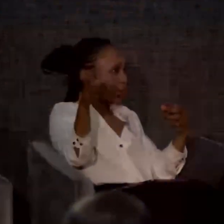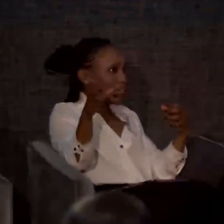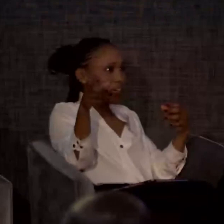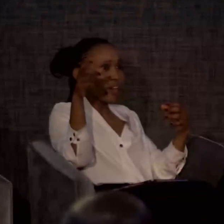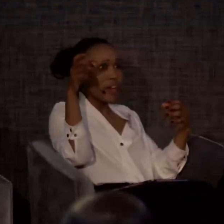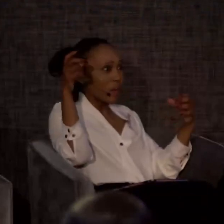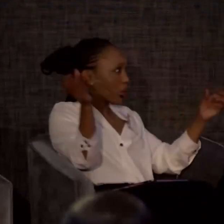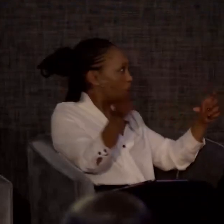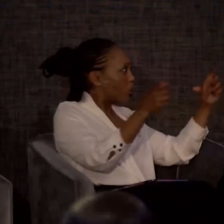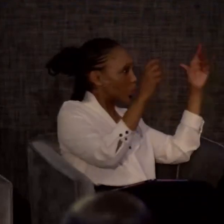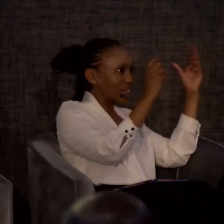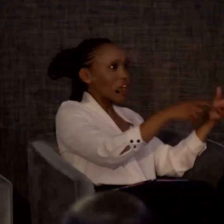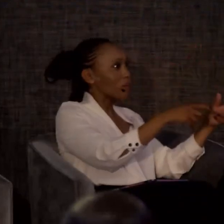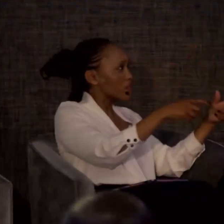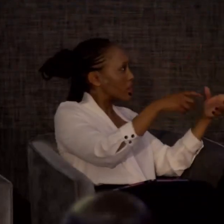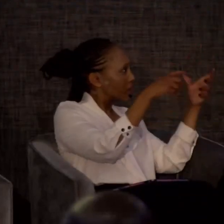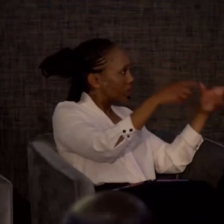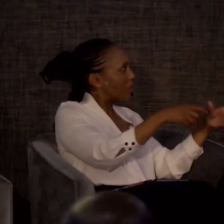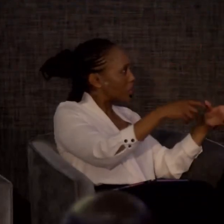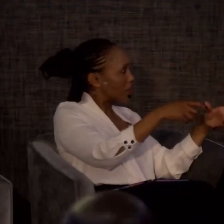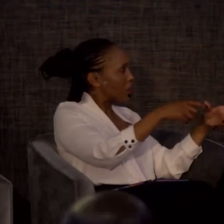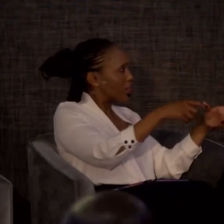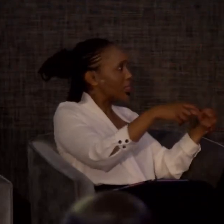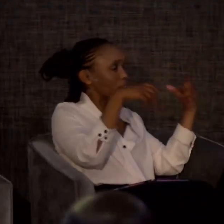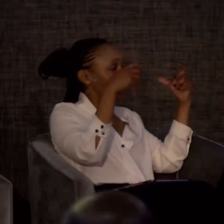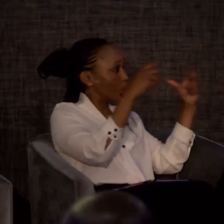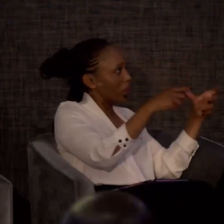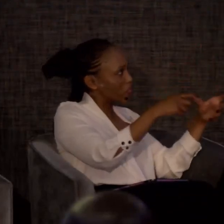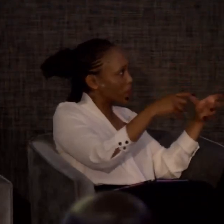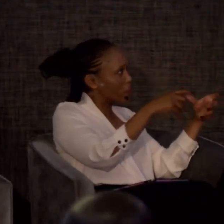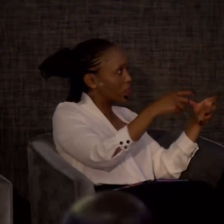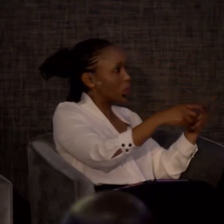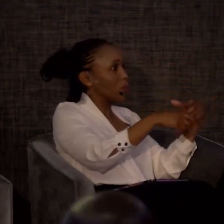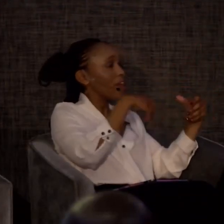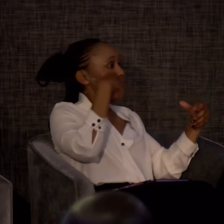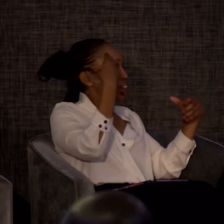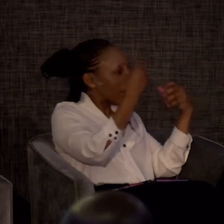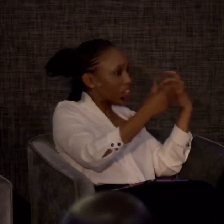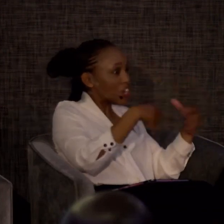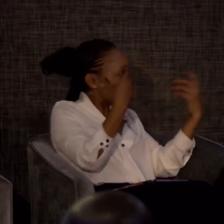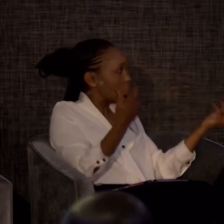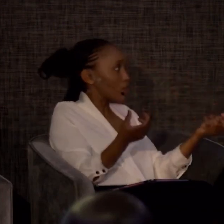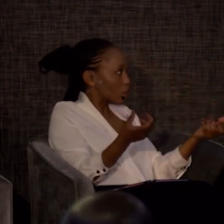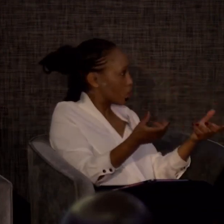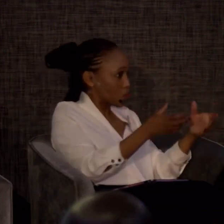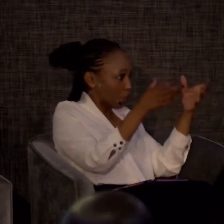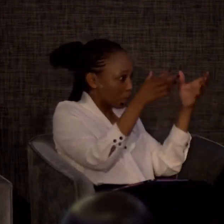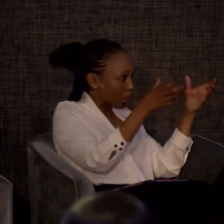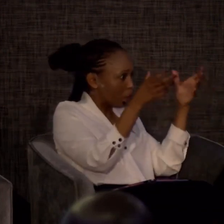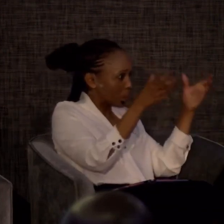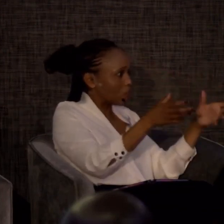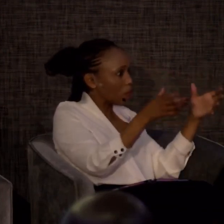been working, and we're going to adopt it in this particular in this particular school, and change the fortunes